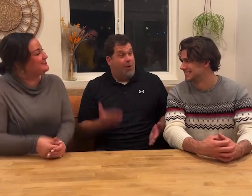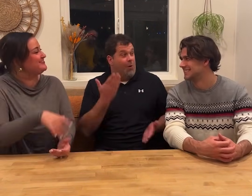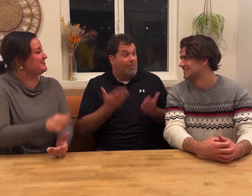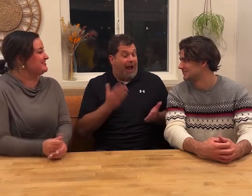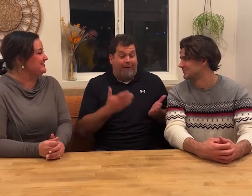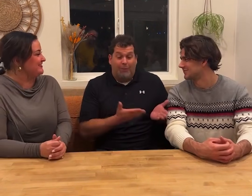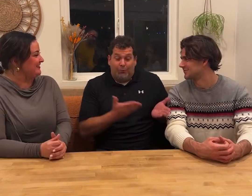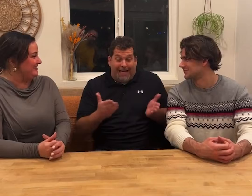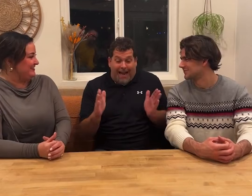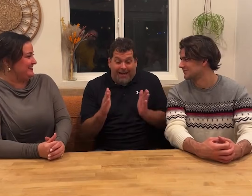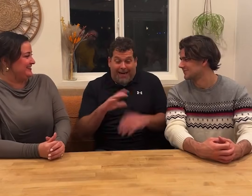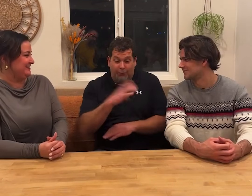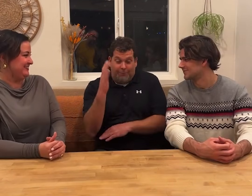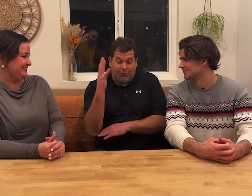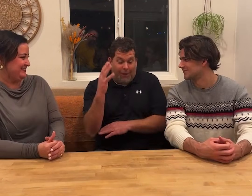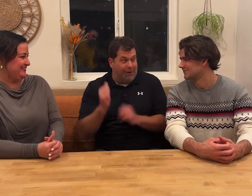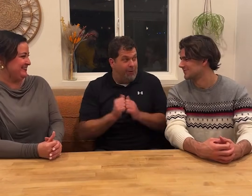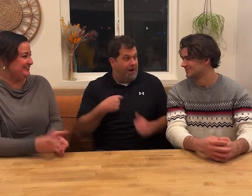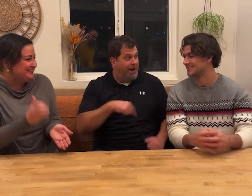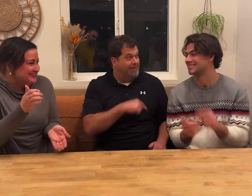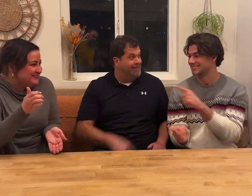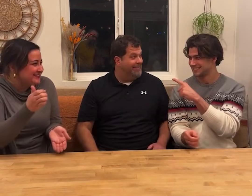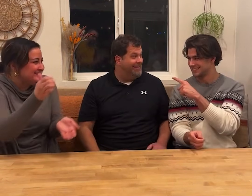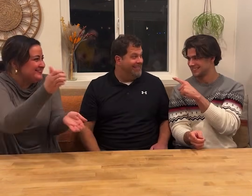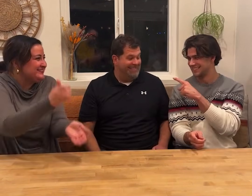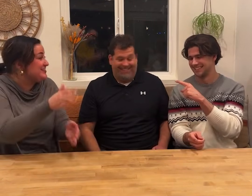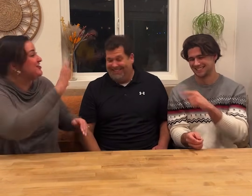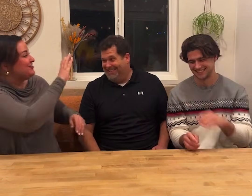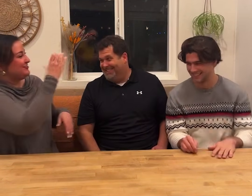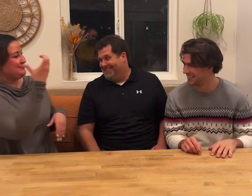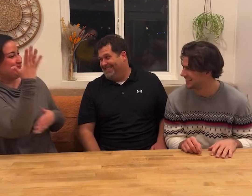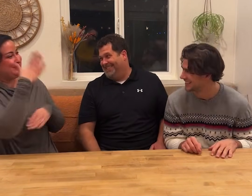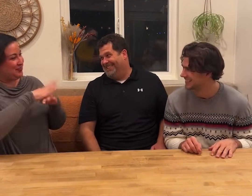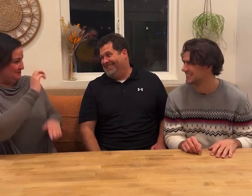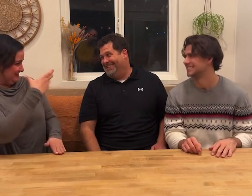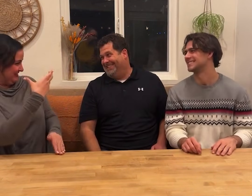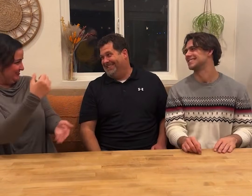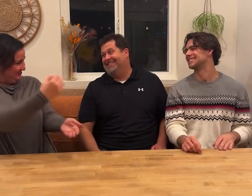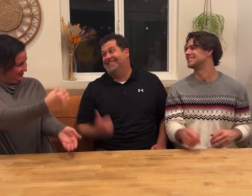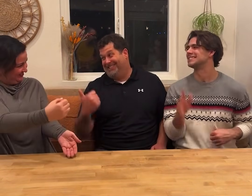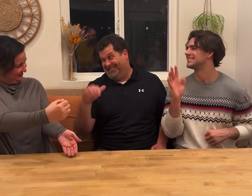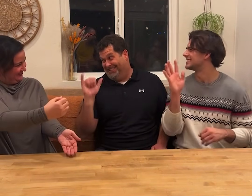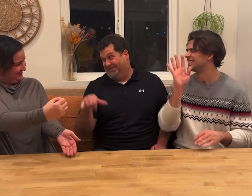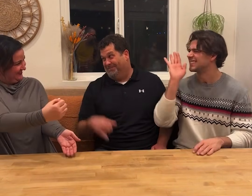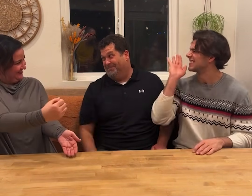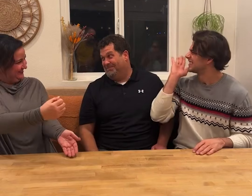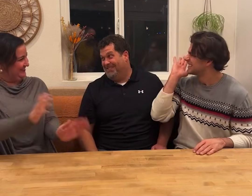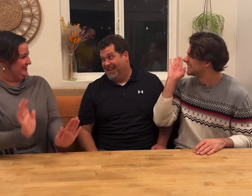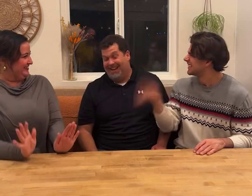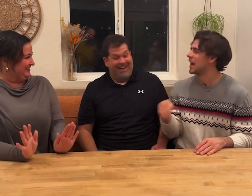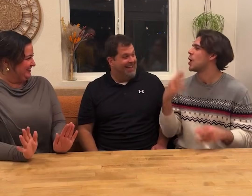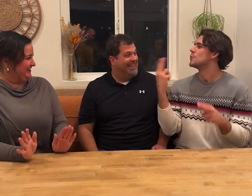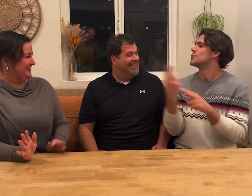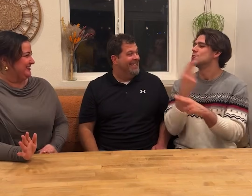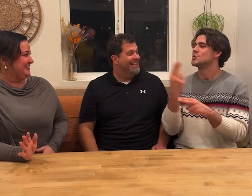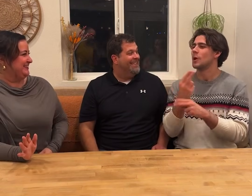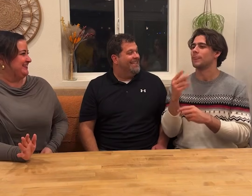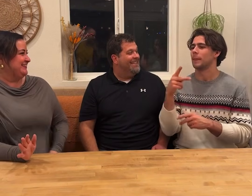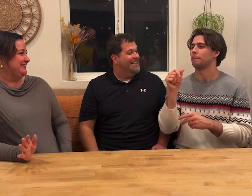not? We might have to bring a Christmas tree, a small, like a miniature Christmas tree. Tree on the beach. Exactly.